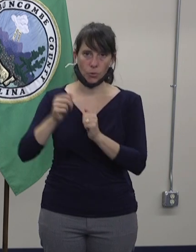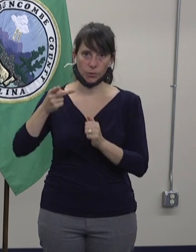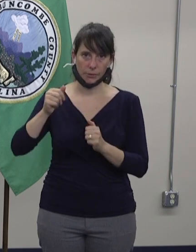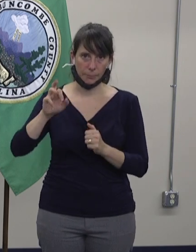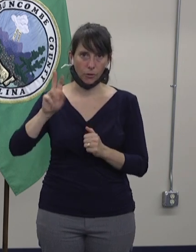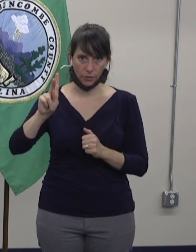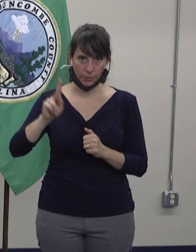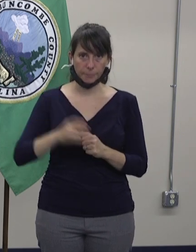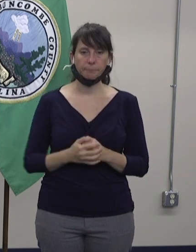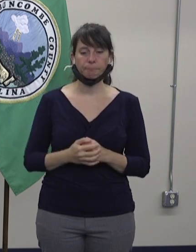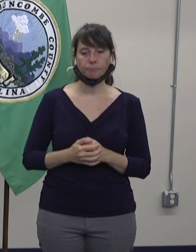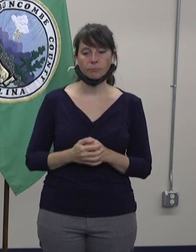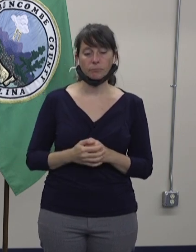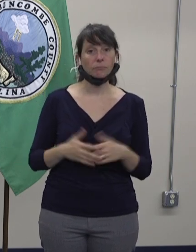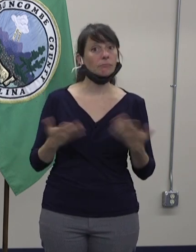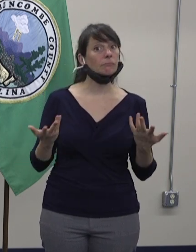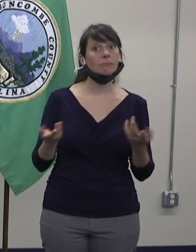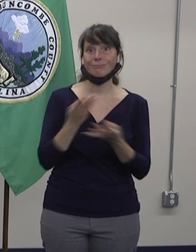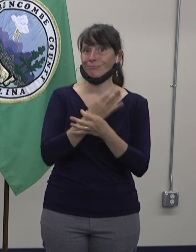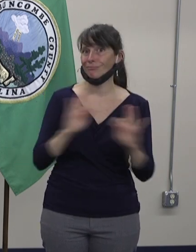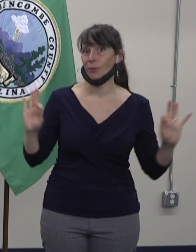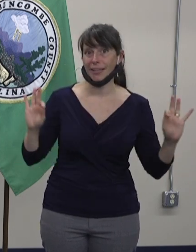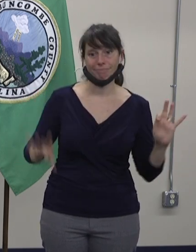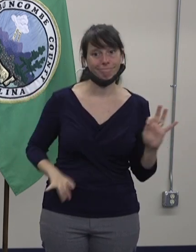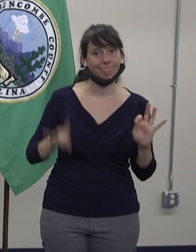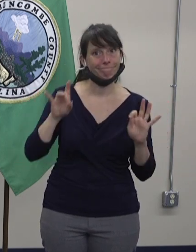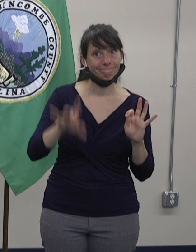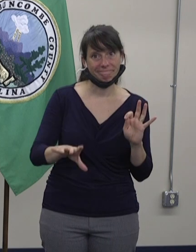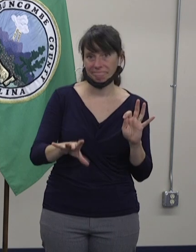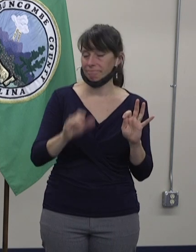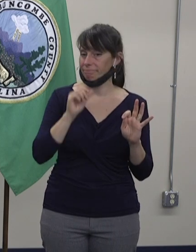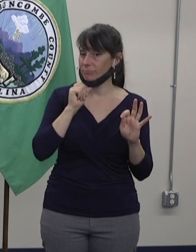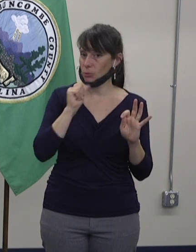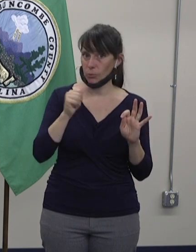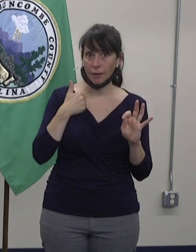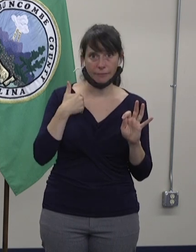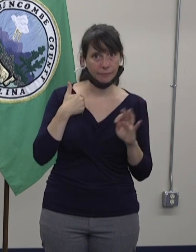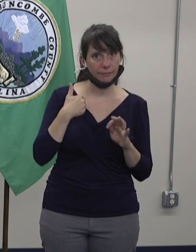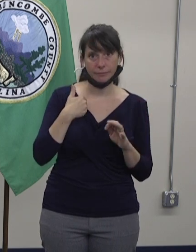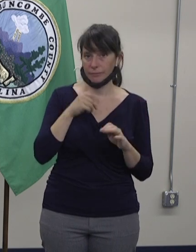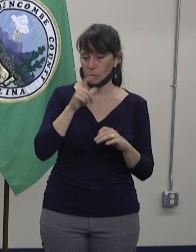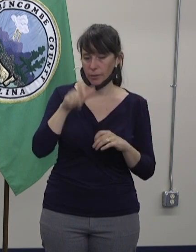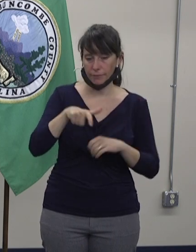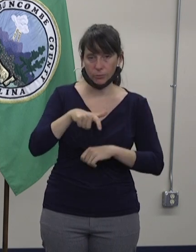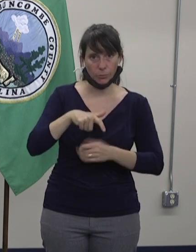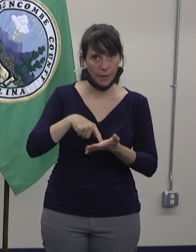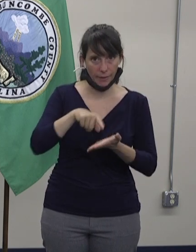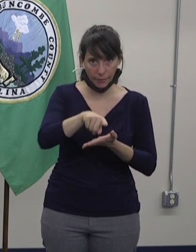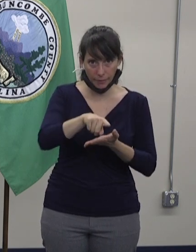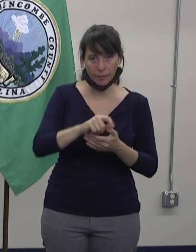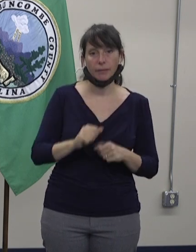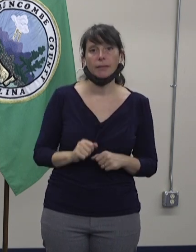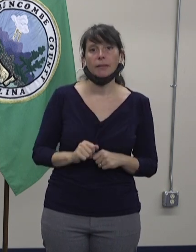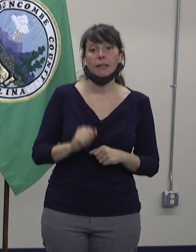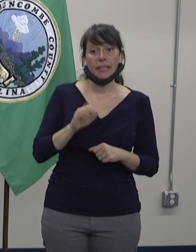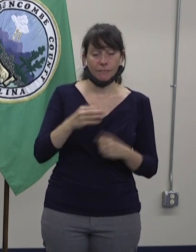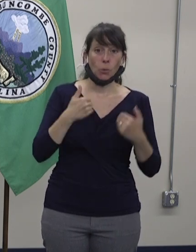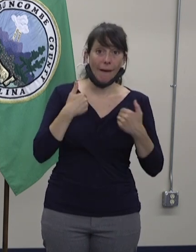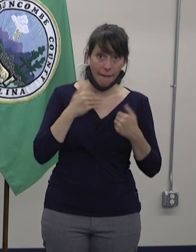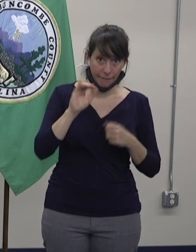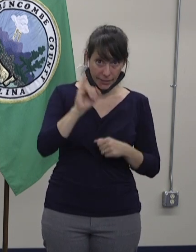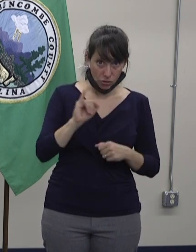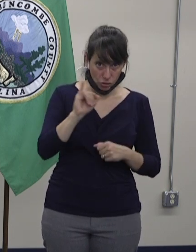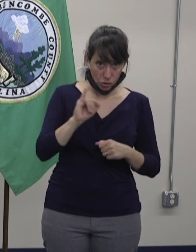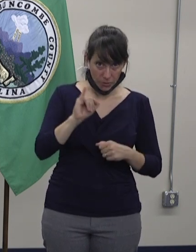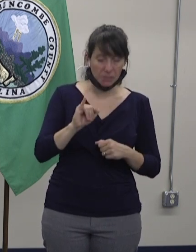testing. If you have insurance, it will be billed to cover the cost of the test. Spanish medical interpreters